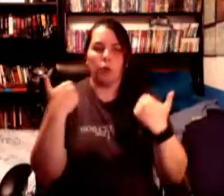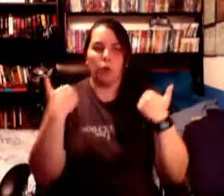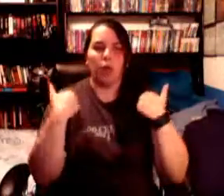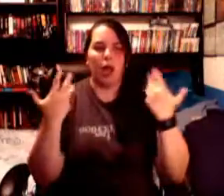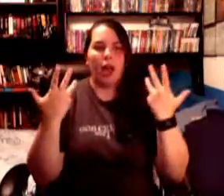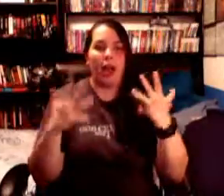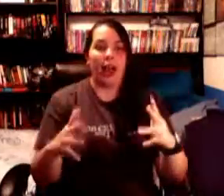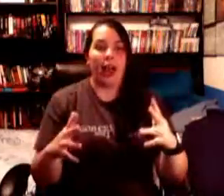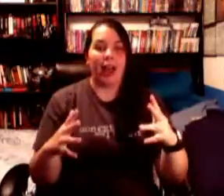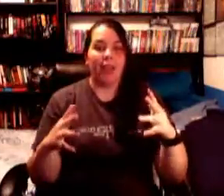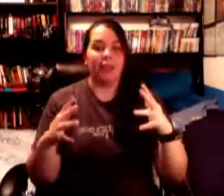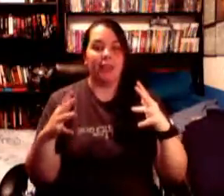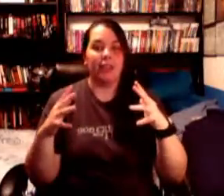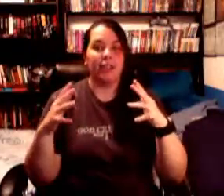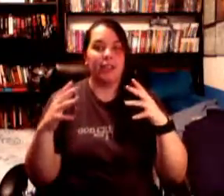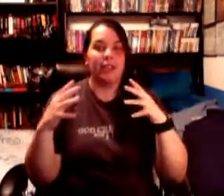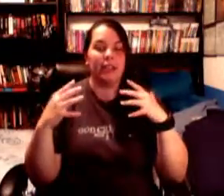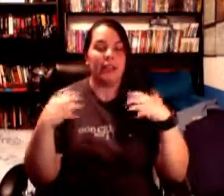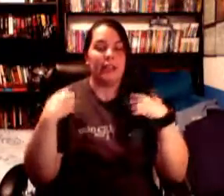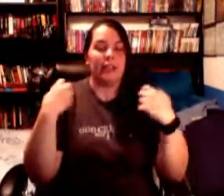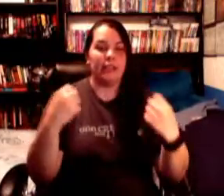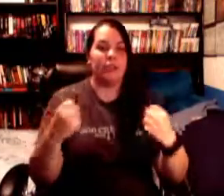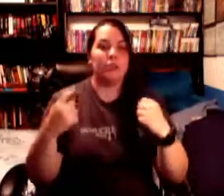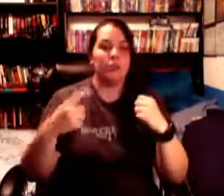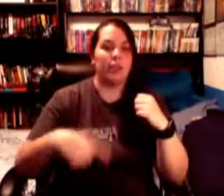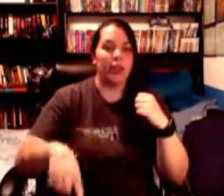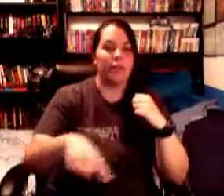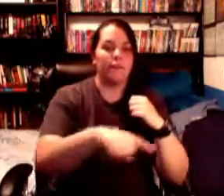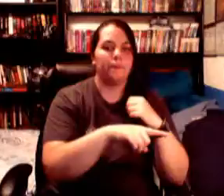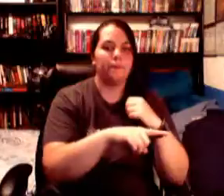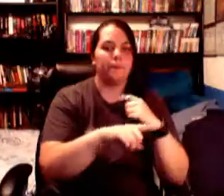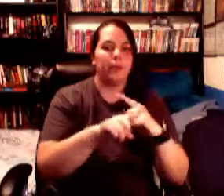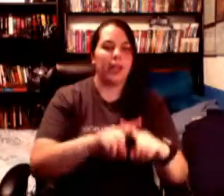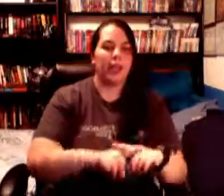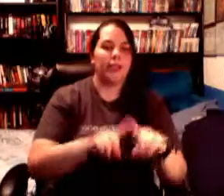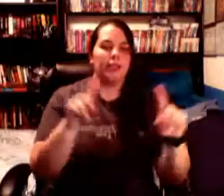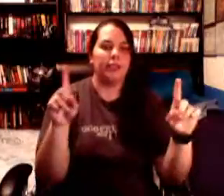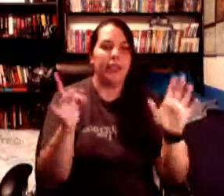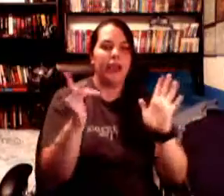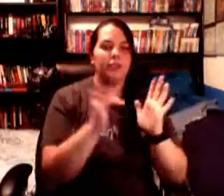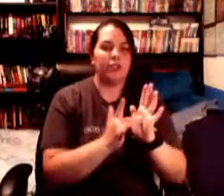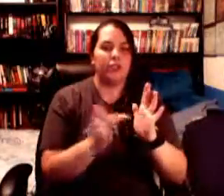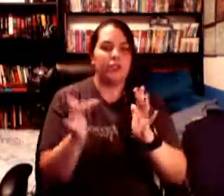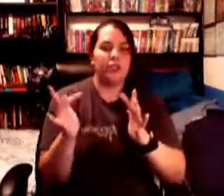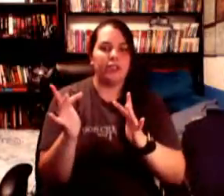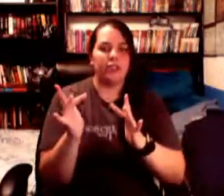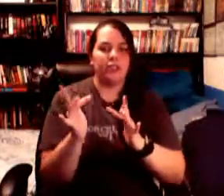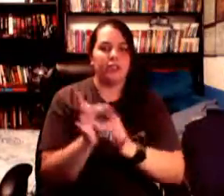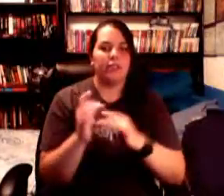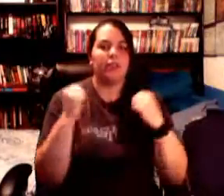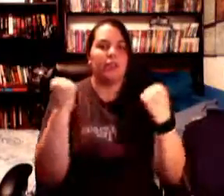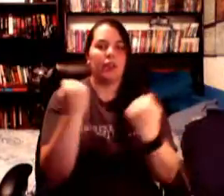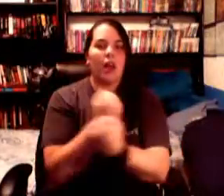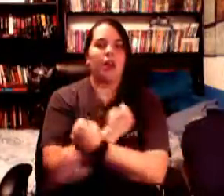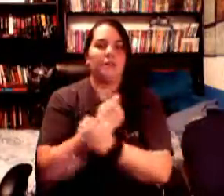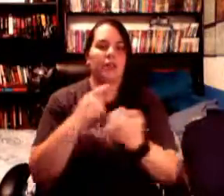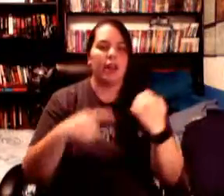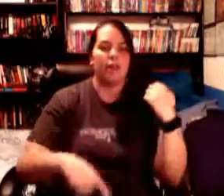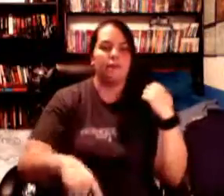who had healed them, yet Jesus loved them